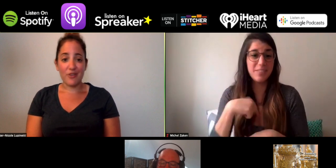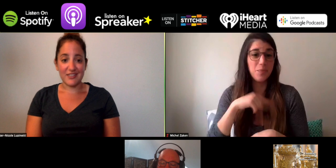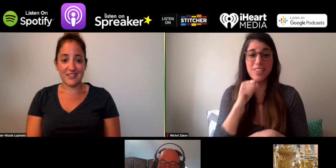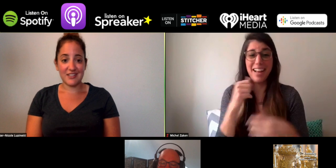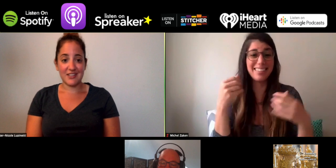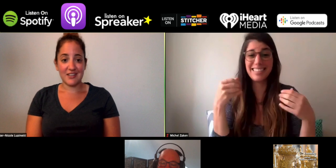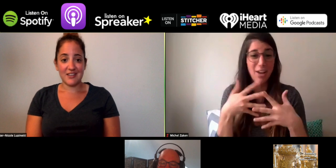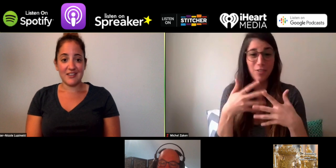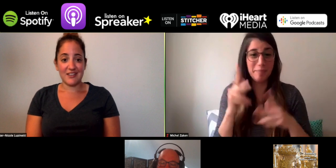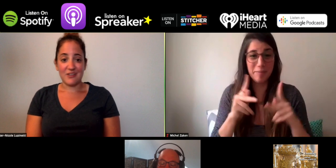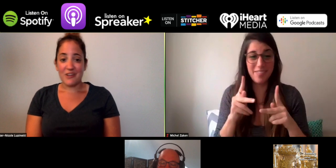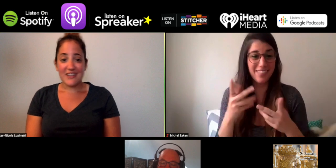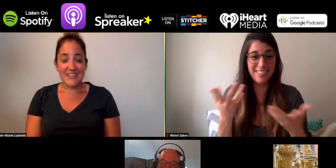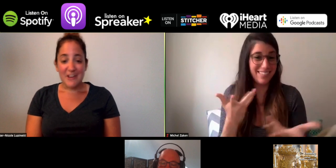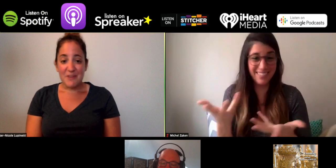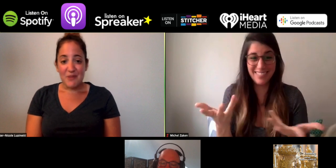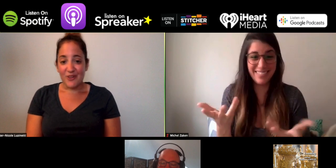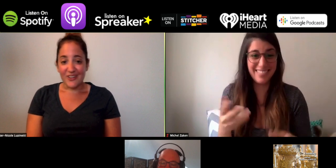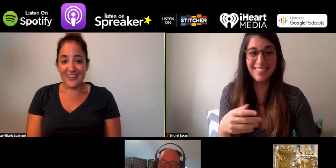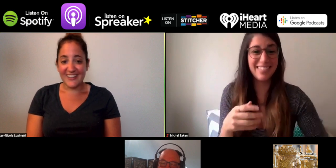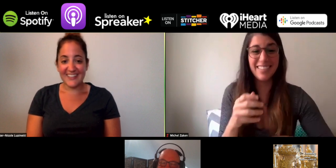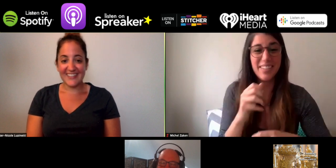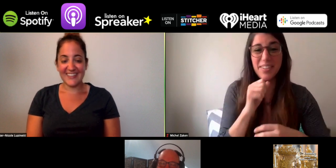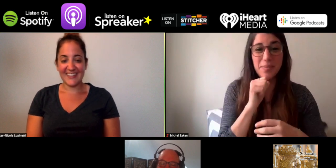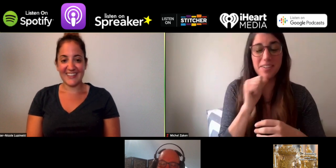talk with us. We're not scary people.